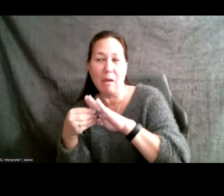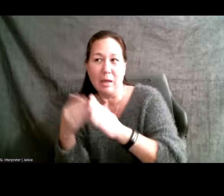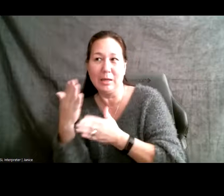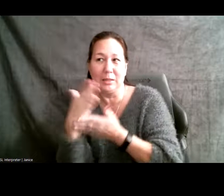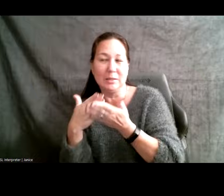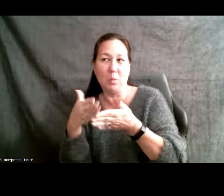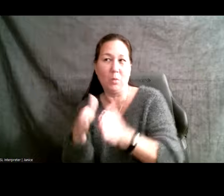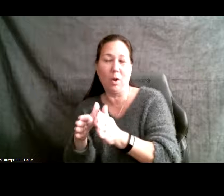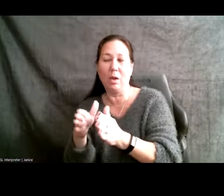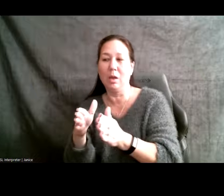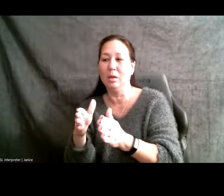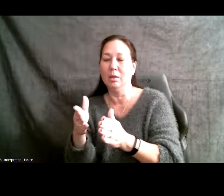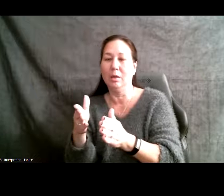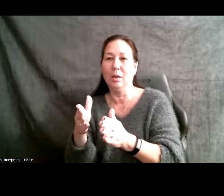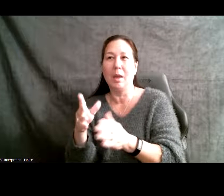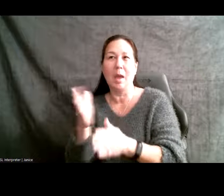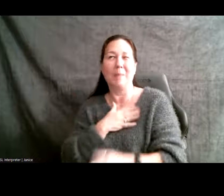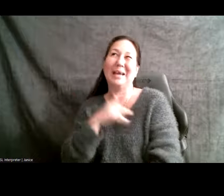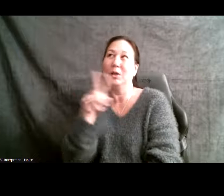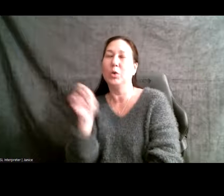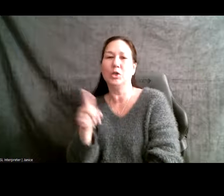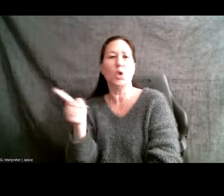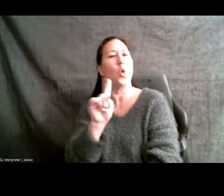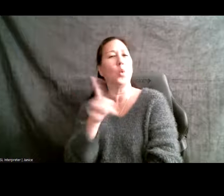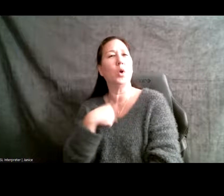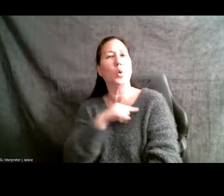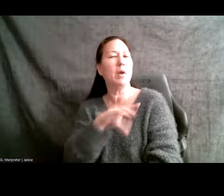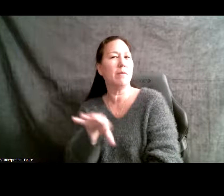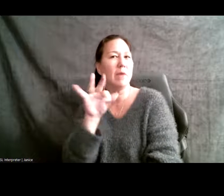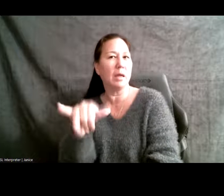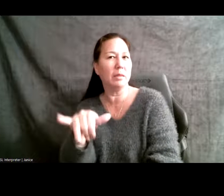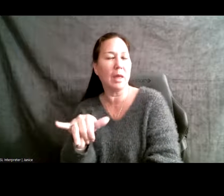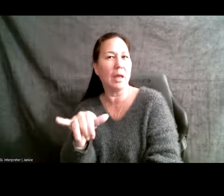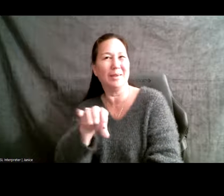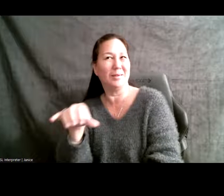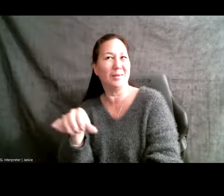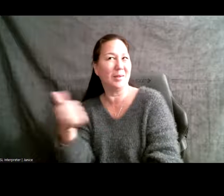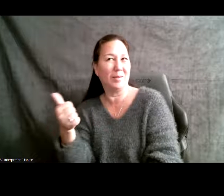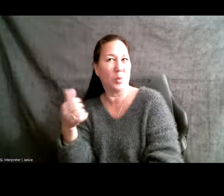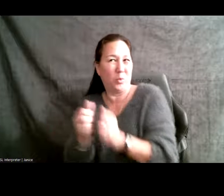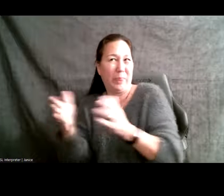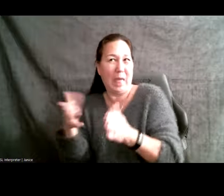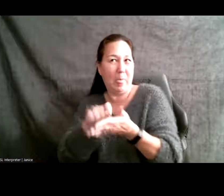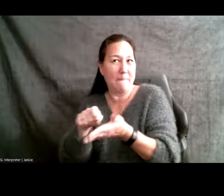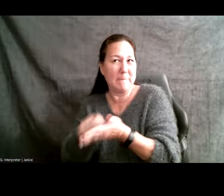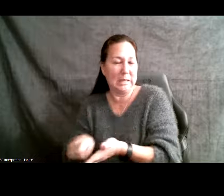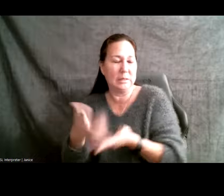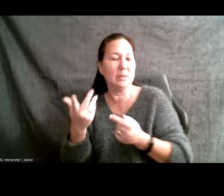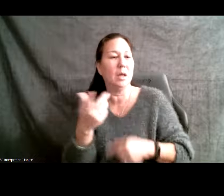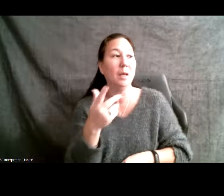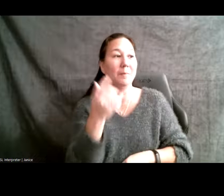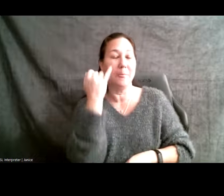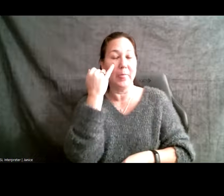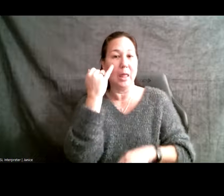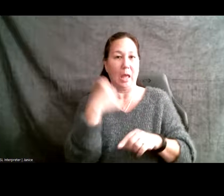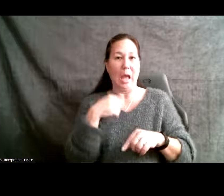indicator. I guess the question would be, where would they be found otherwise? I can answer that. So the reason they weren't included with the minutes was that there